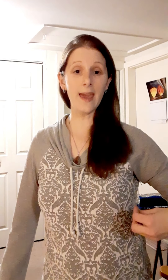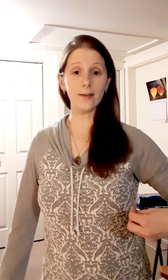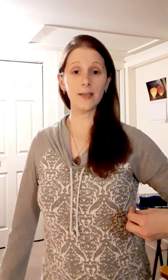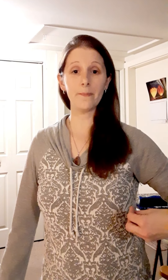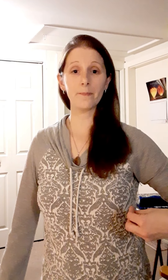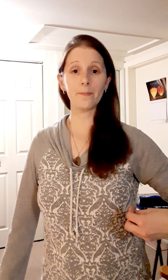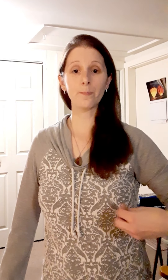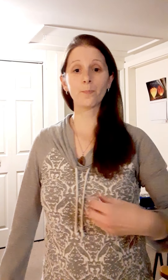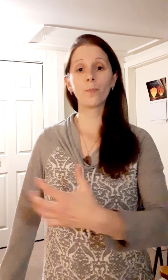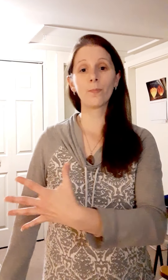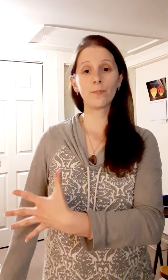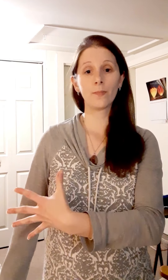And.